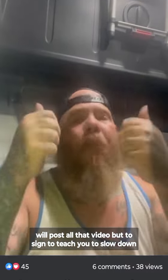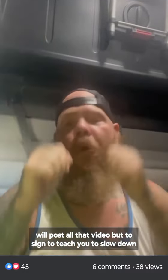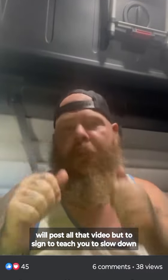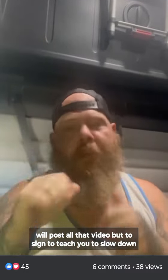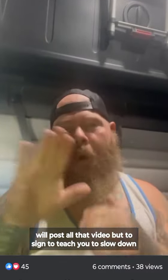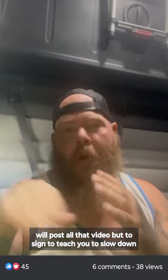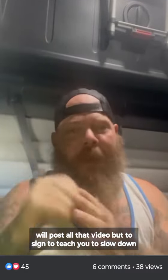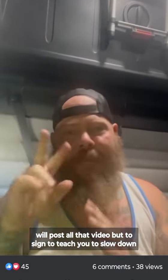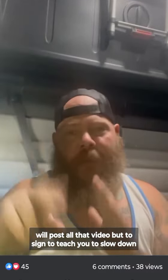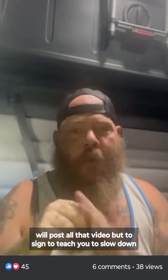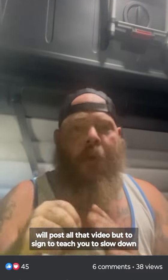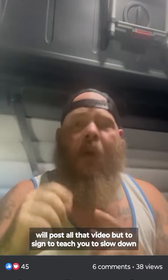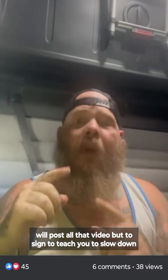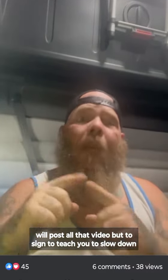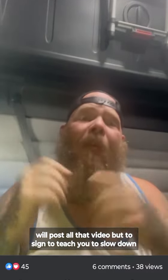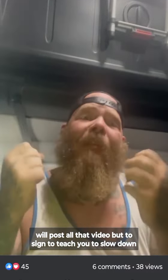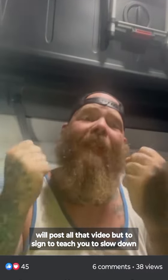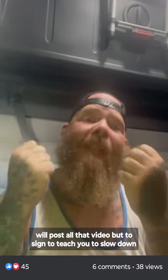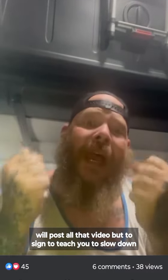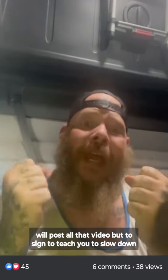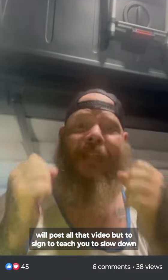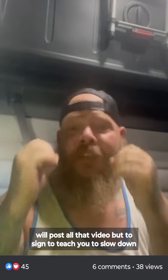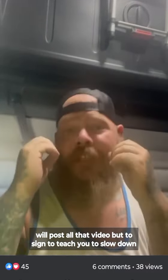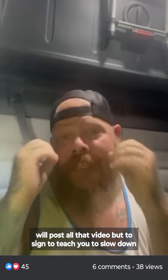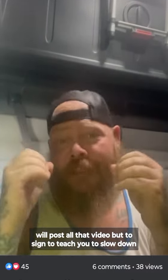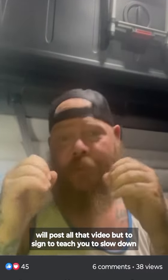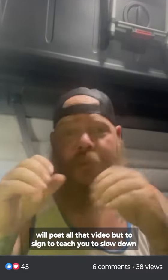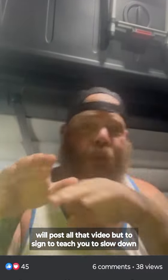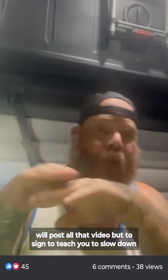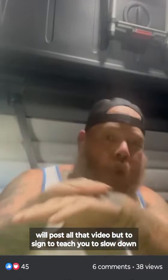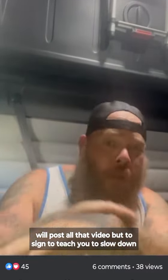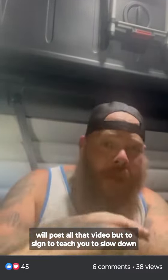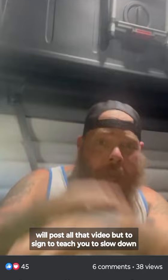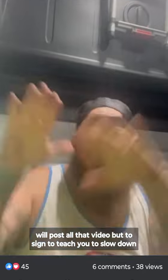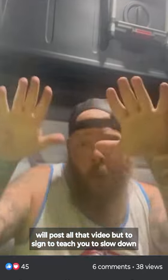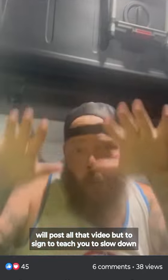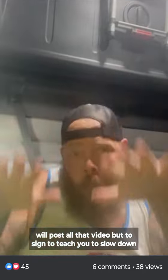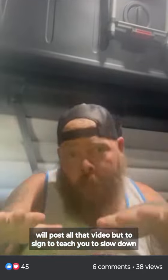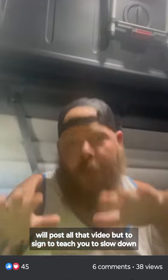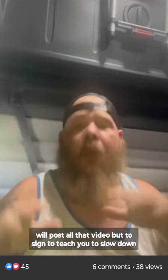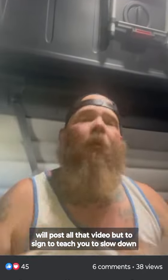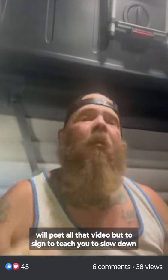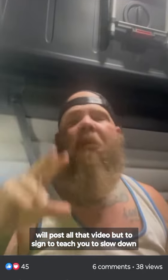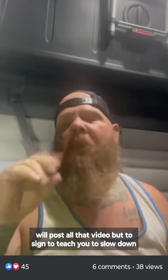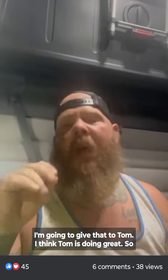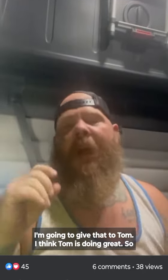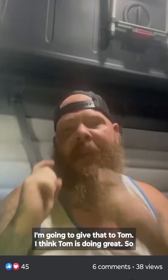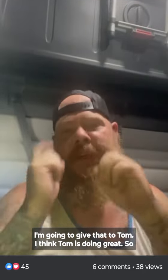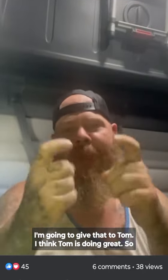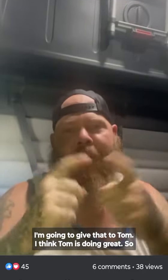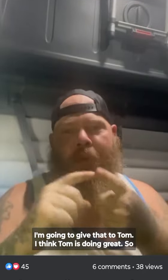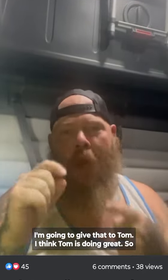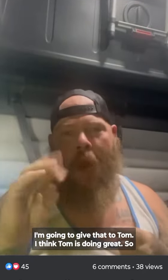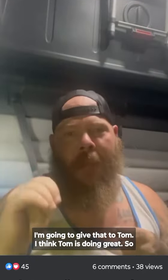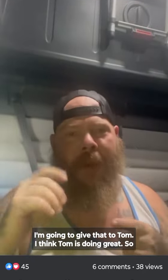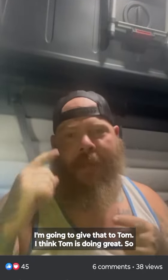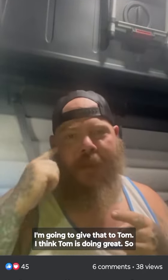post all that video. But to sign, to teach you, to slow down. Nah, I'm going to give that to Tom. I think